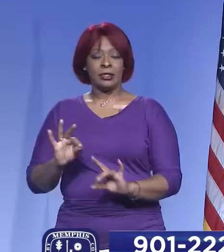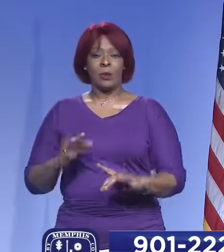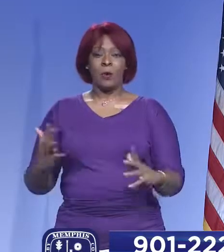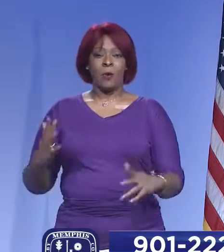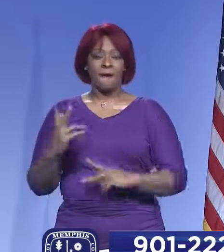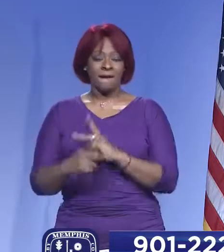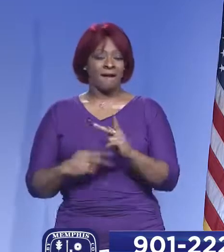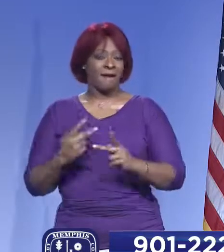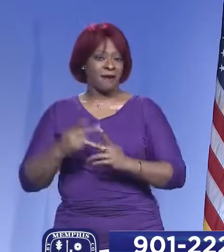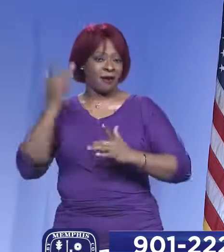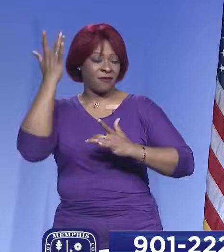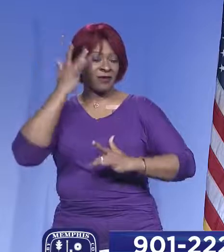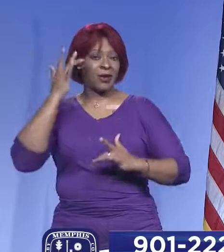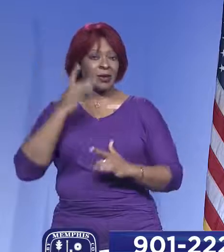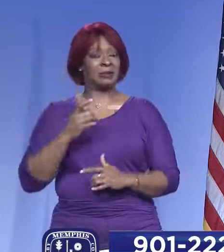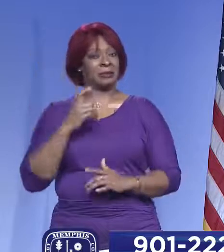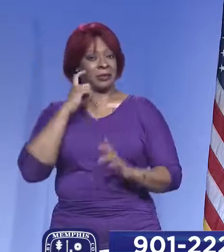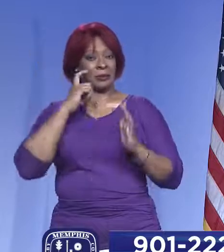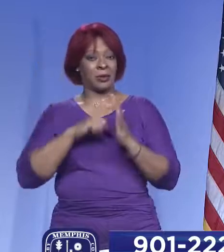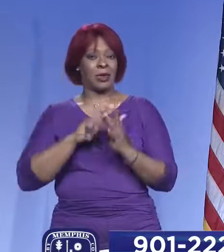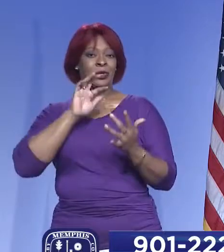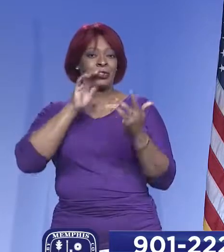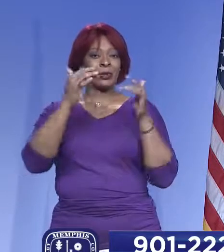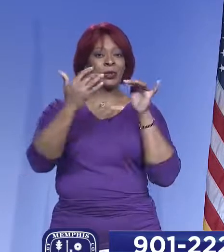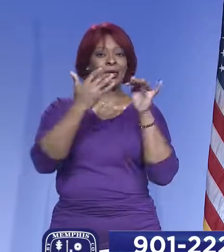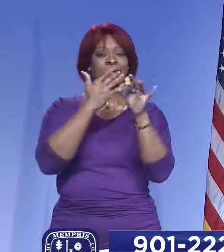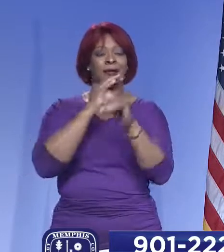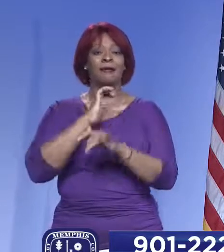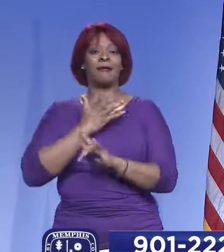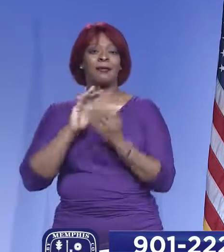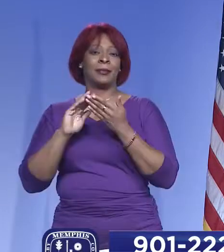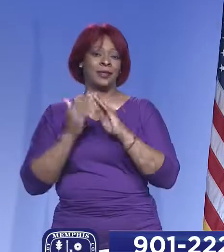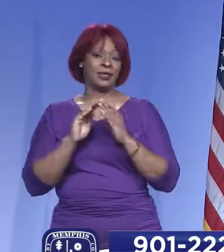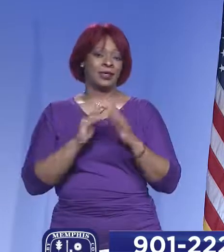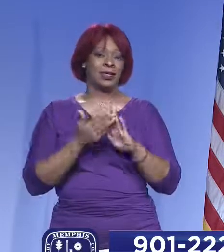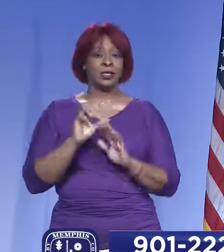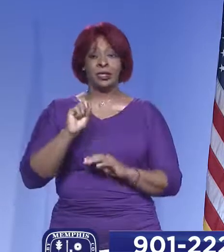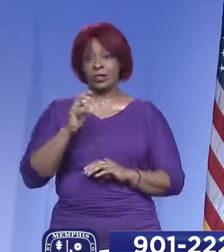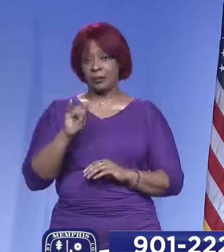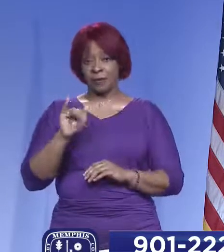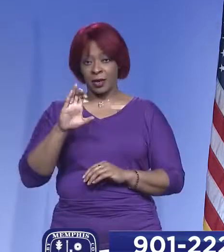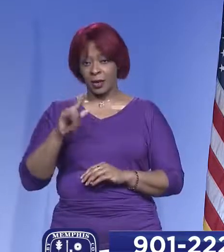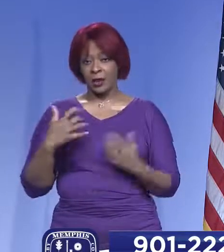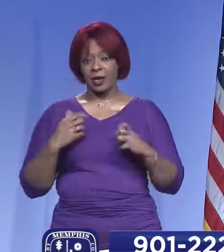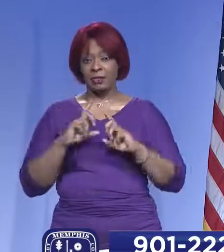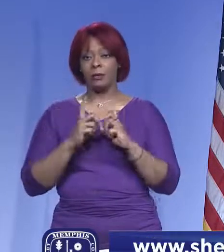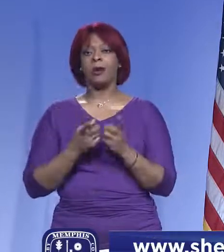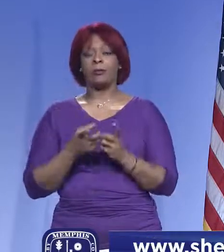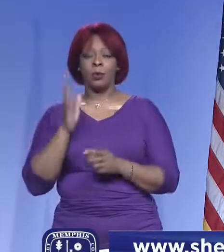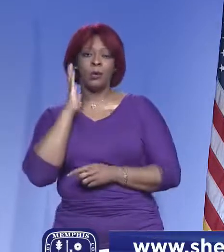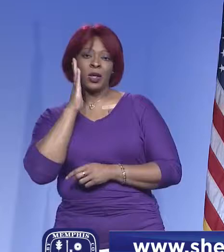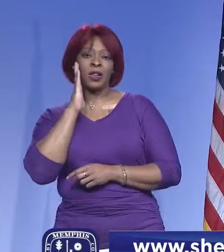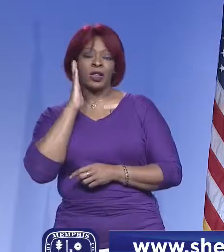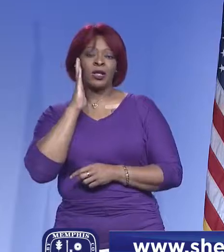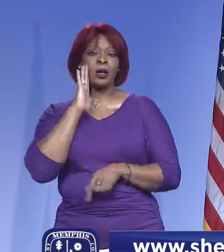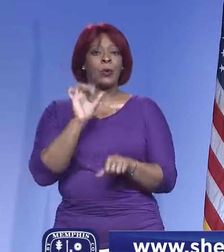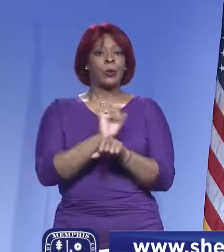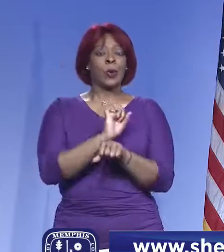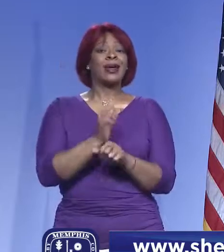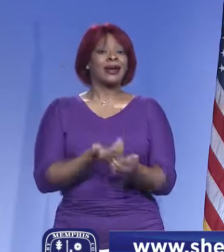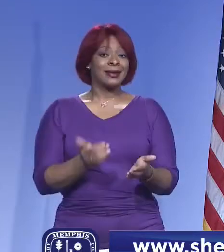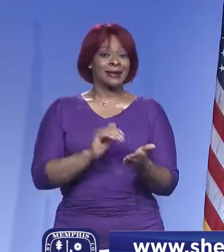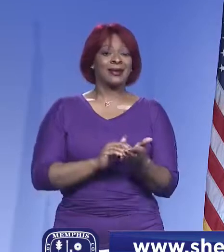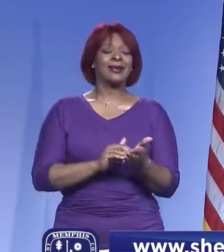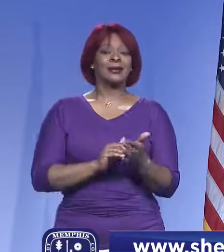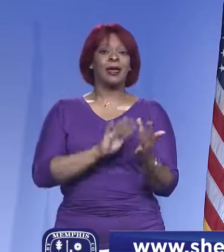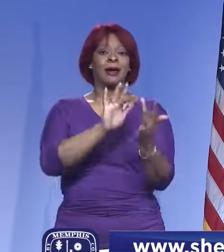kind of viruses are circulating in our community. And the Shelby County Health Department will be working once again to do